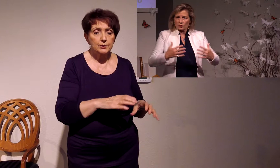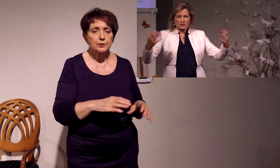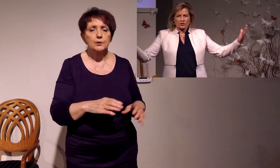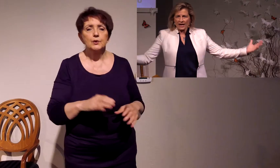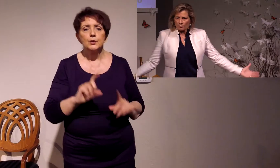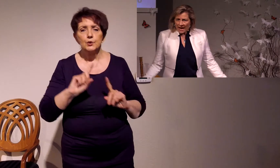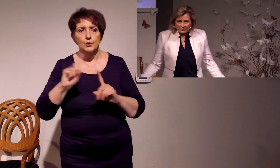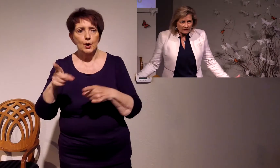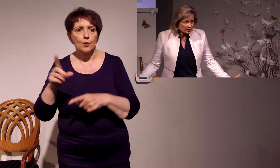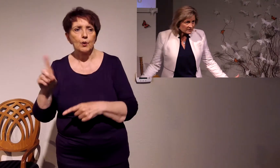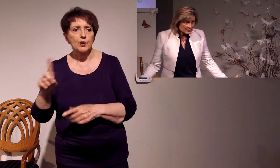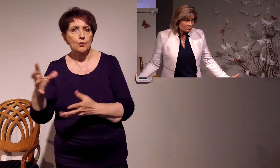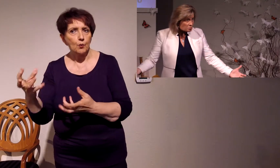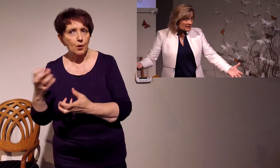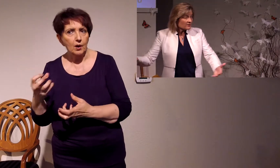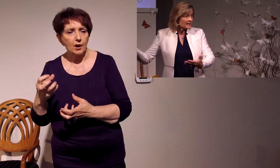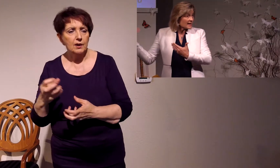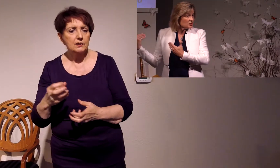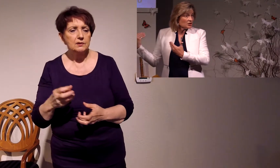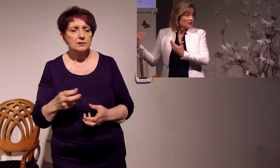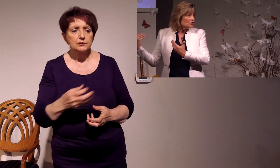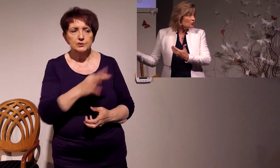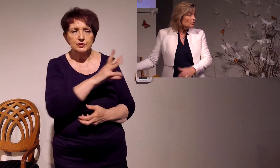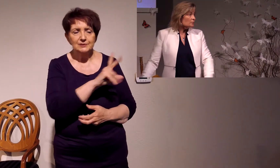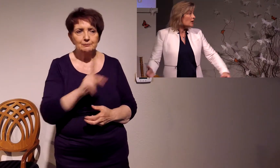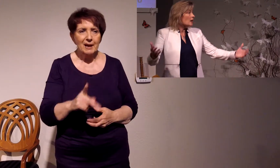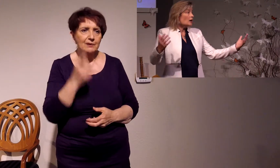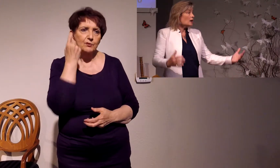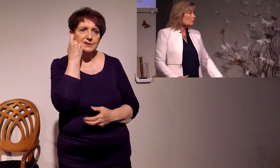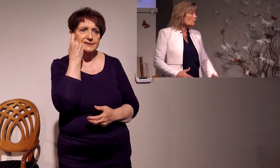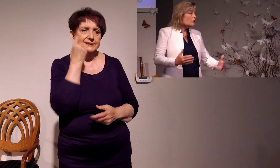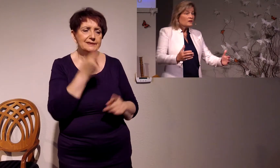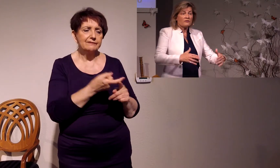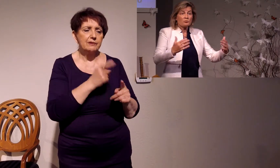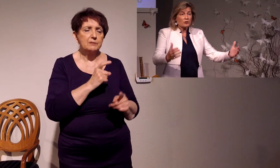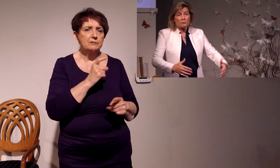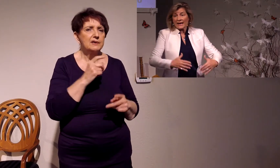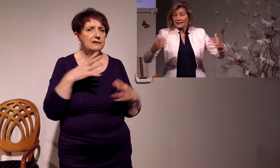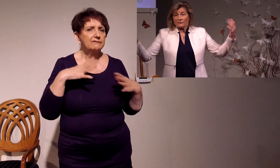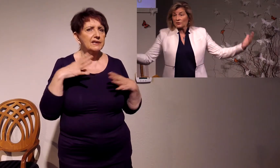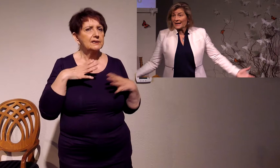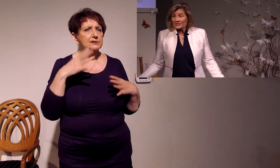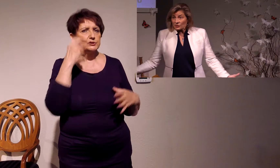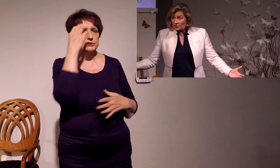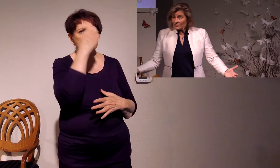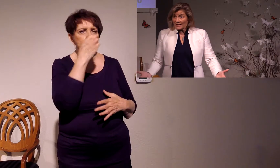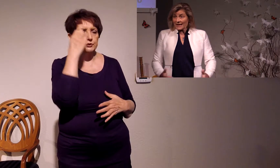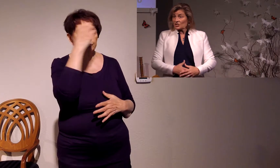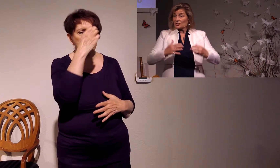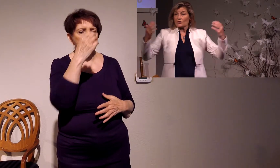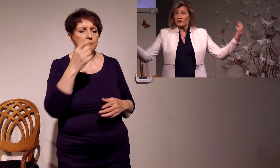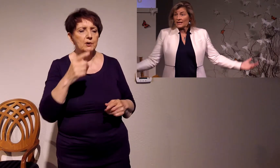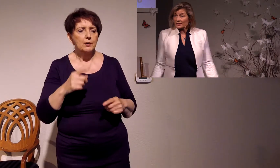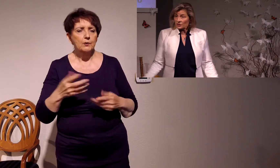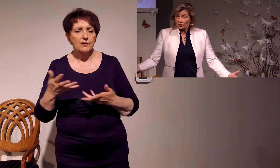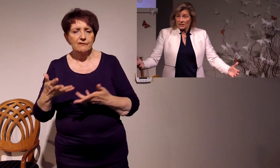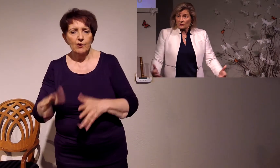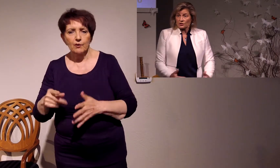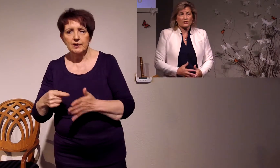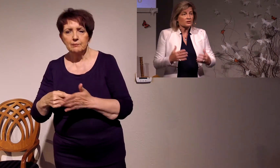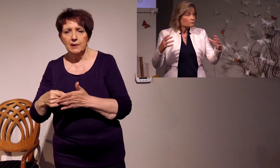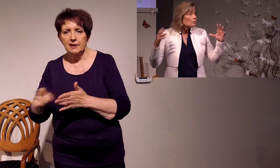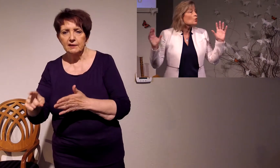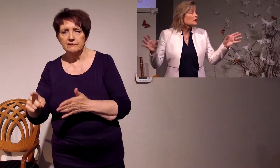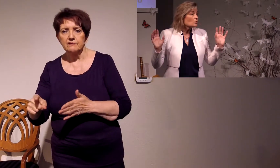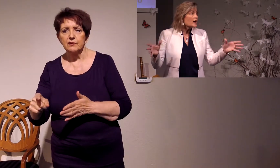You know that we just came back from a big vacation in Europe. We've even prepaid for the next 3 vacations over the next 3